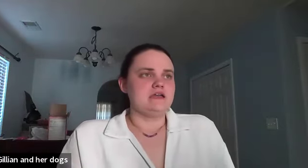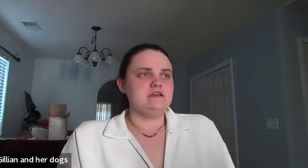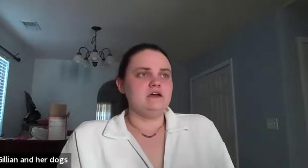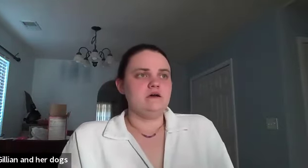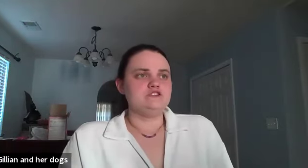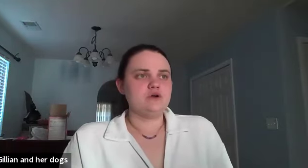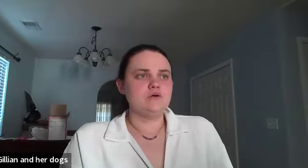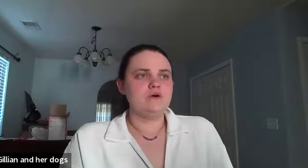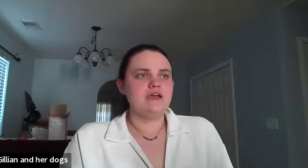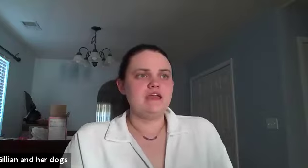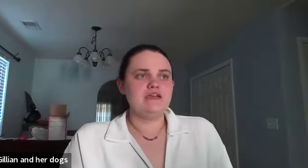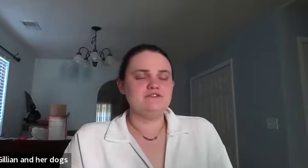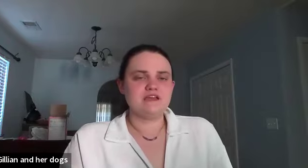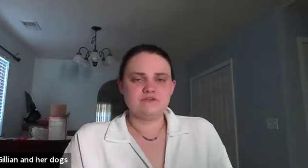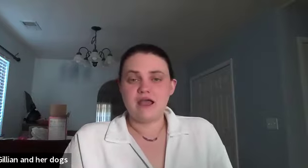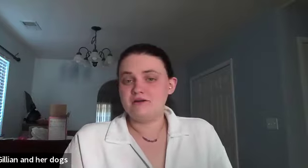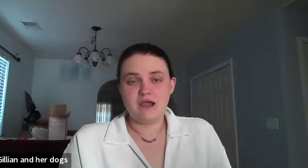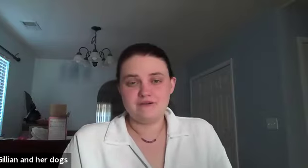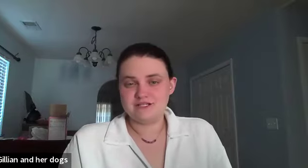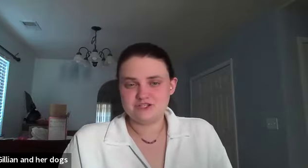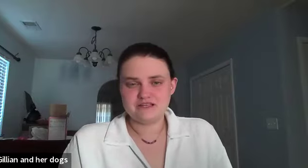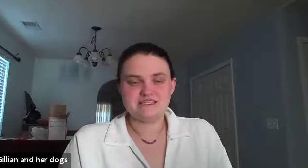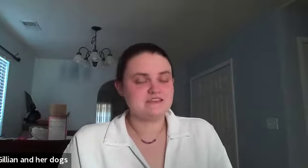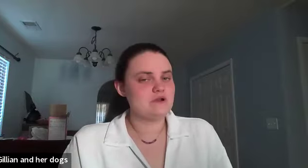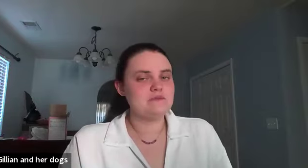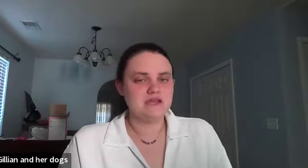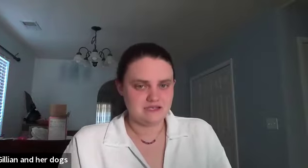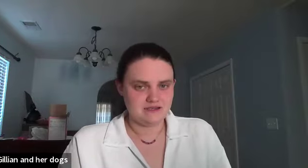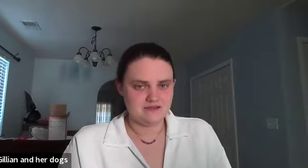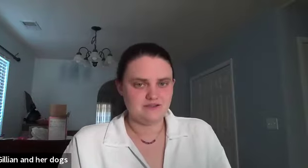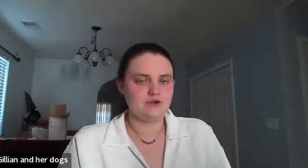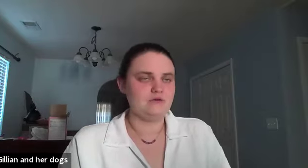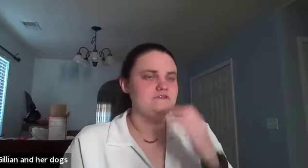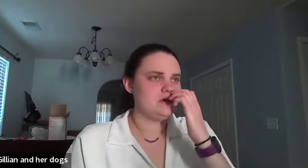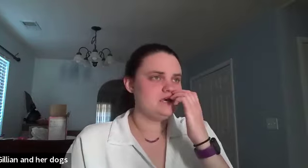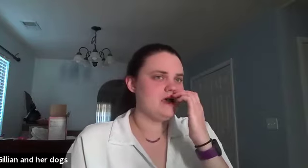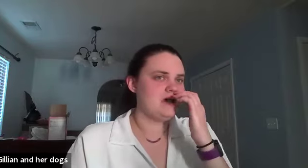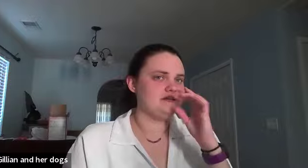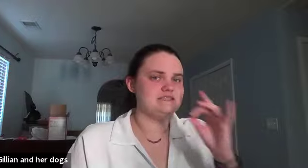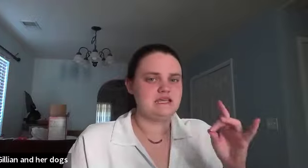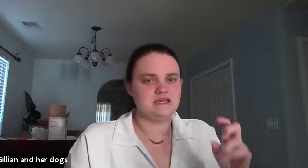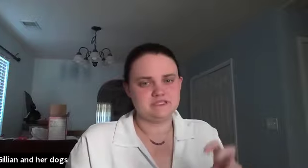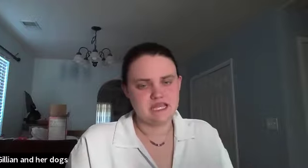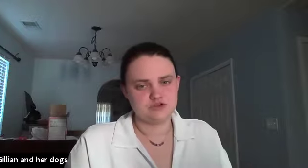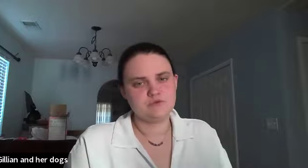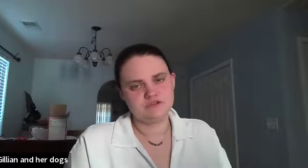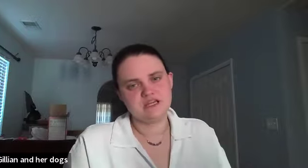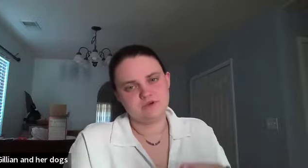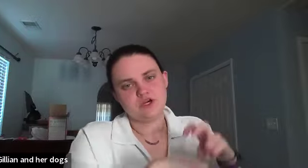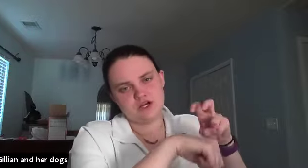And so if there's ever, I don't know, I always visualize this. If you're at a picnic, you know, if you're talking about having a steak and potatoes, most of the time you're going to